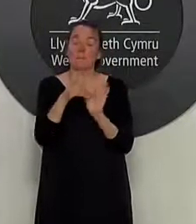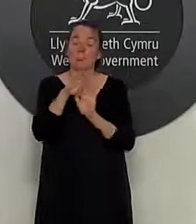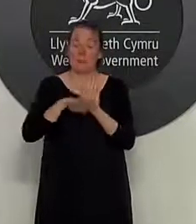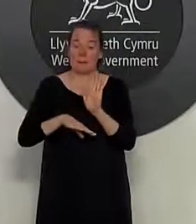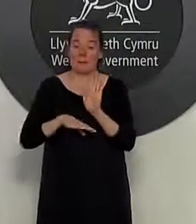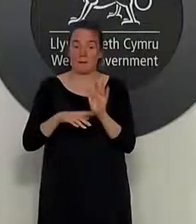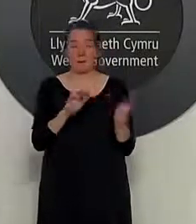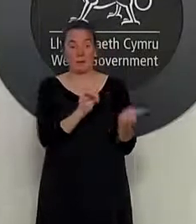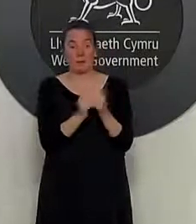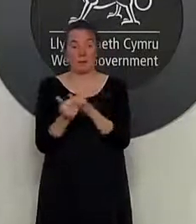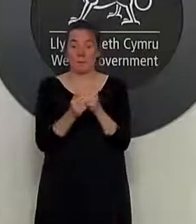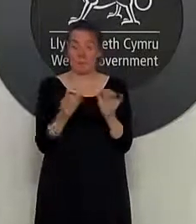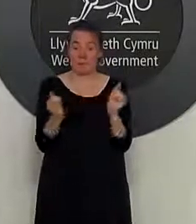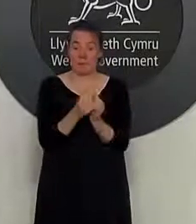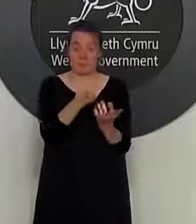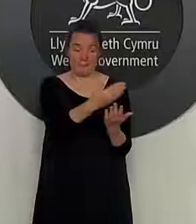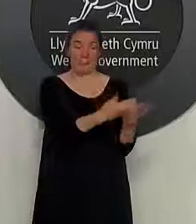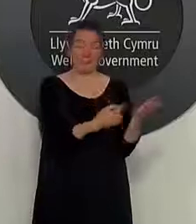already flagged up that